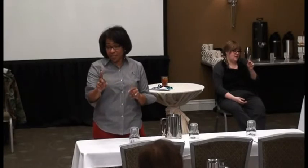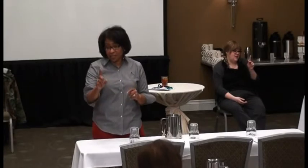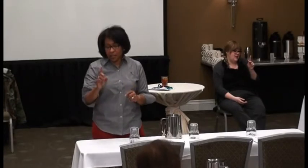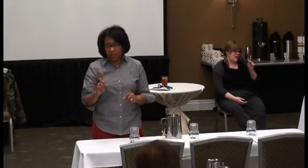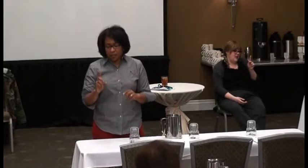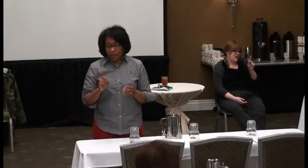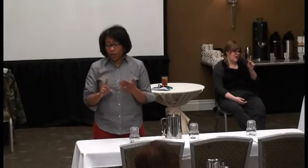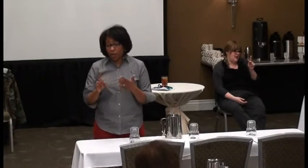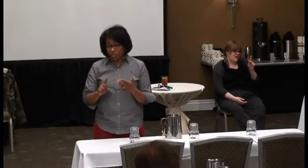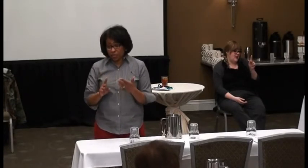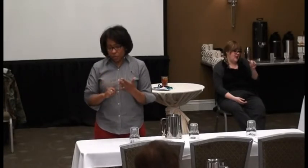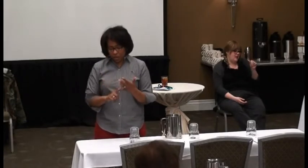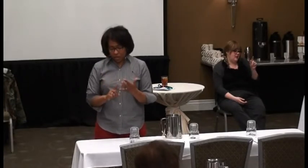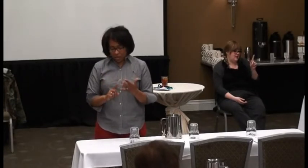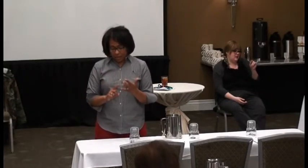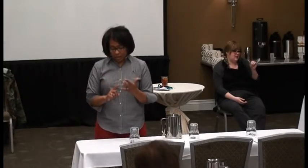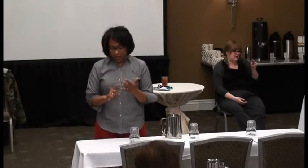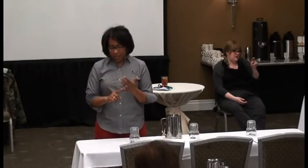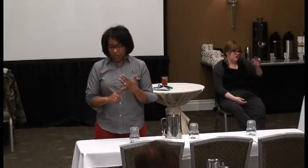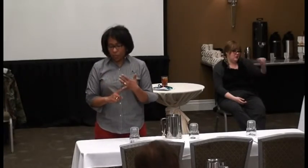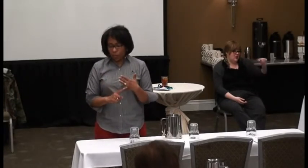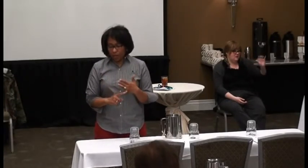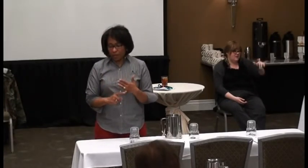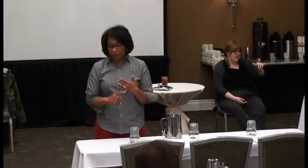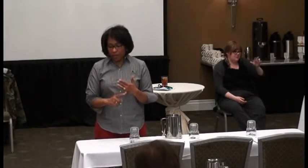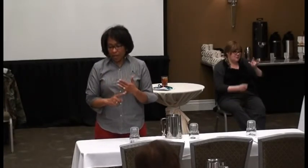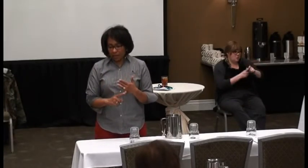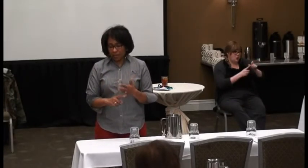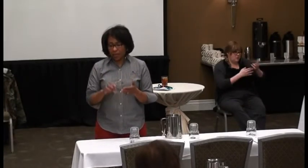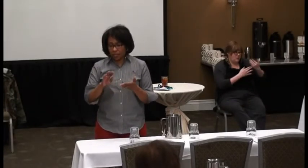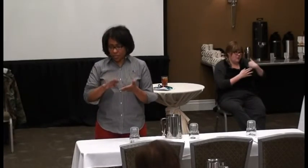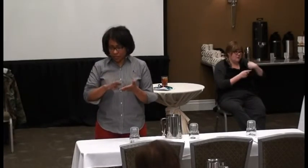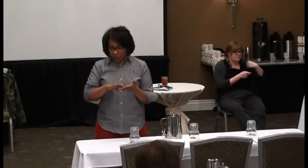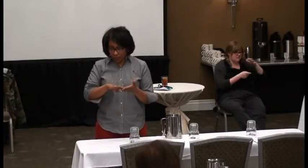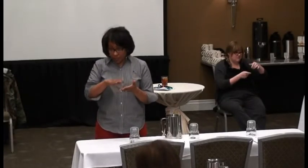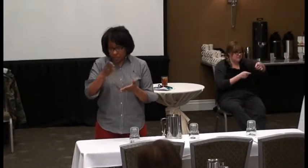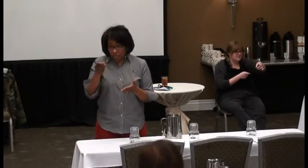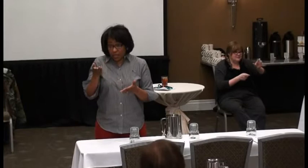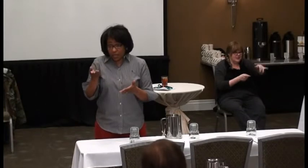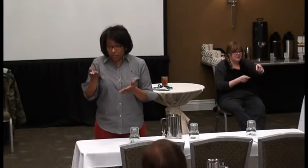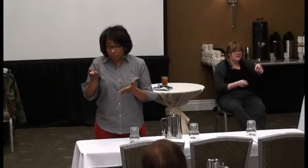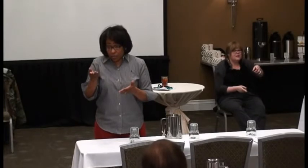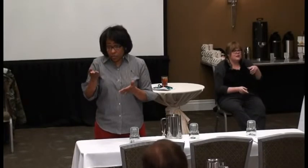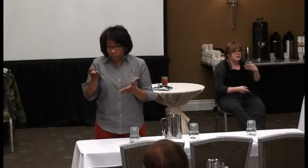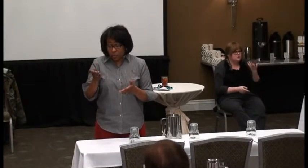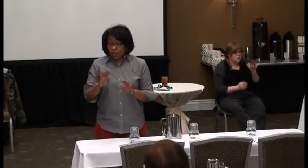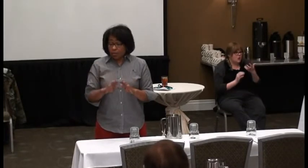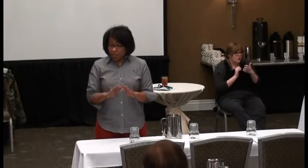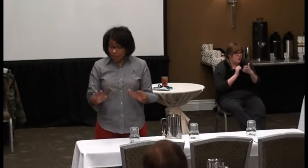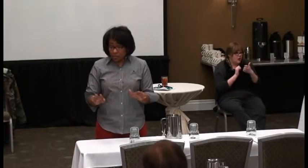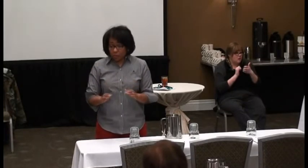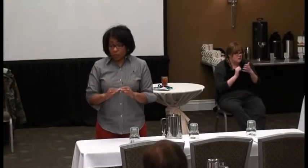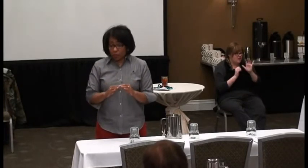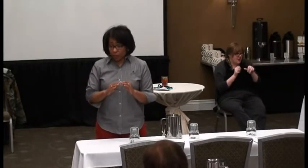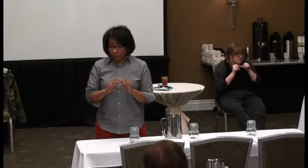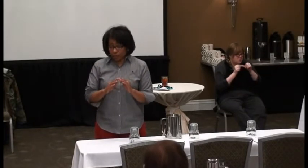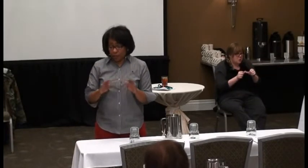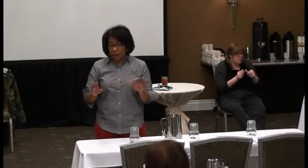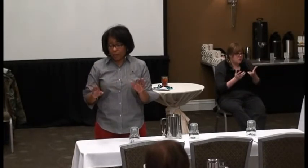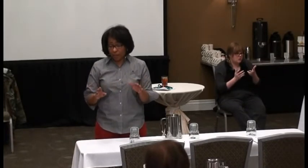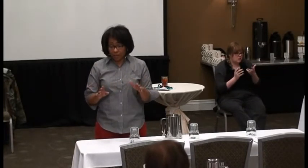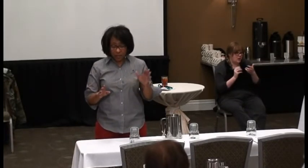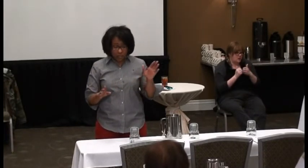terms of tics, my question mark is whether or not it just flipped his genetic switch. Tics are